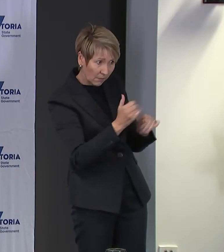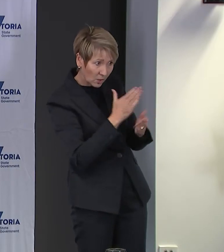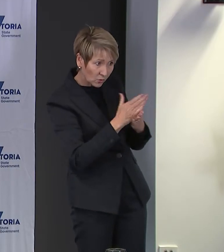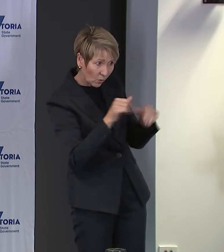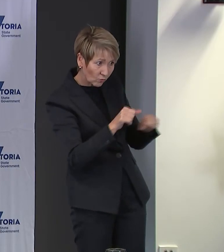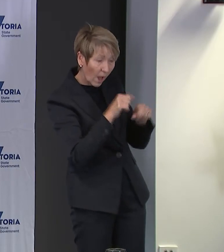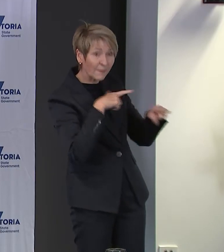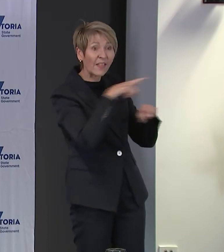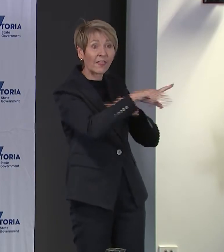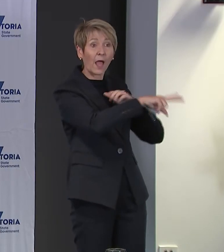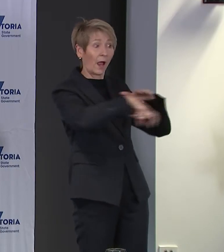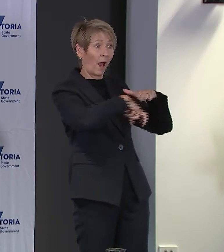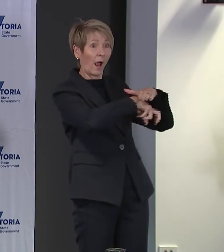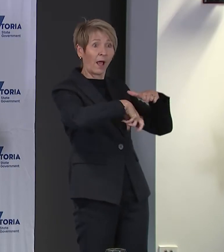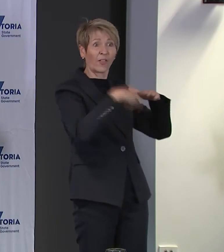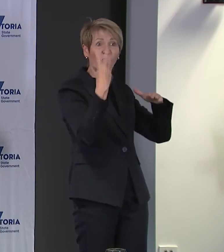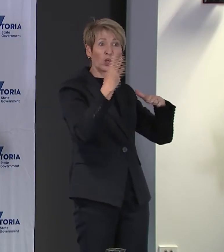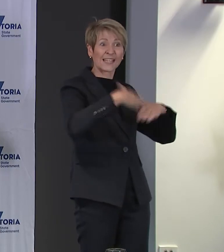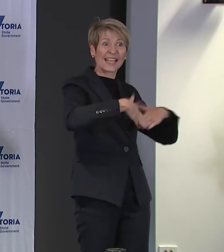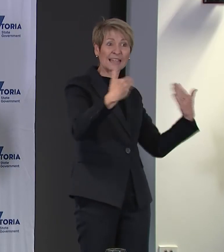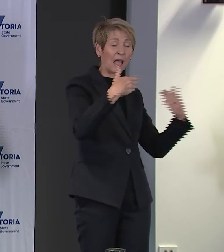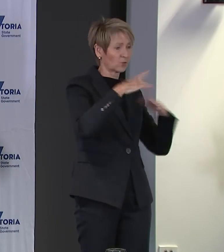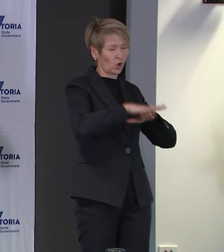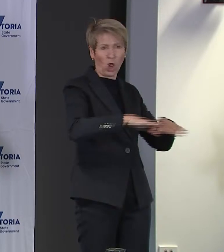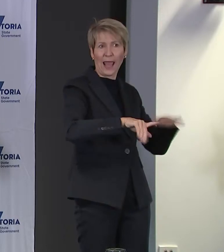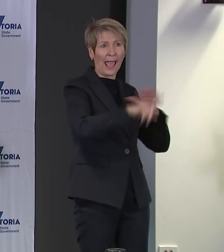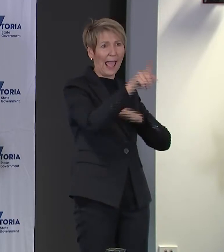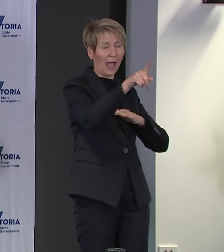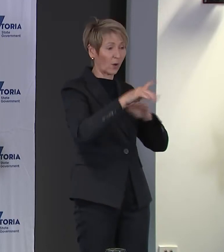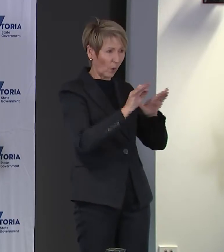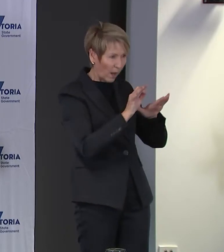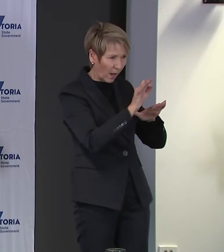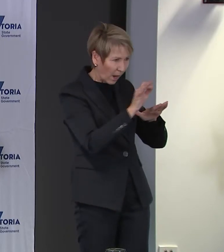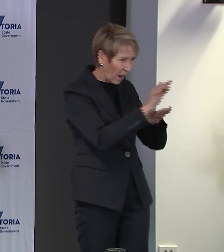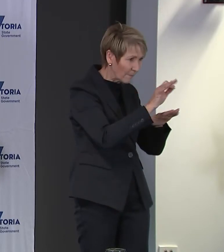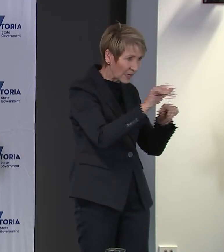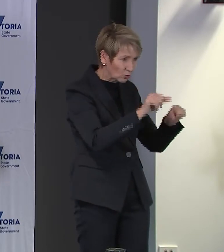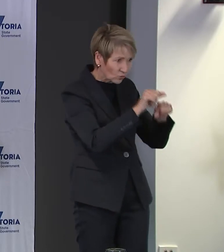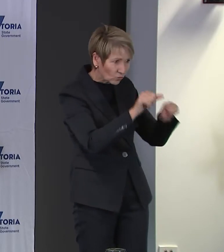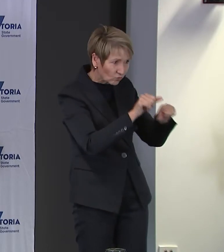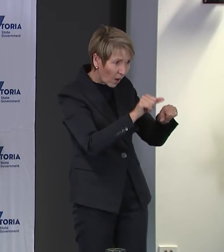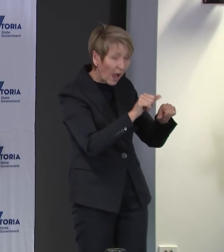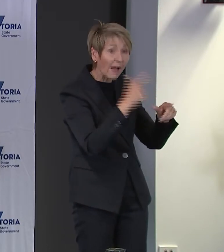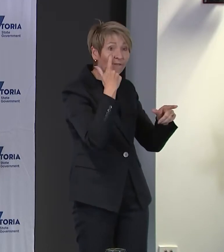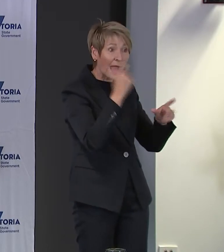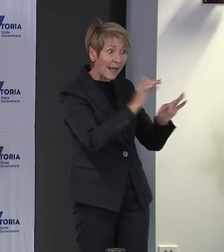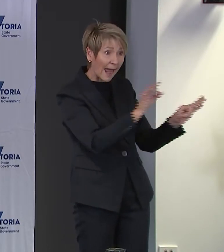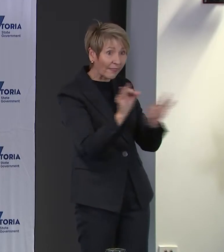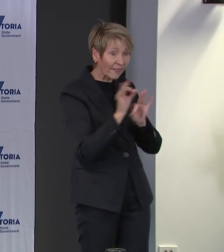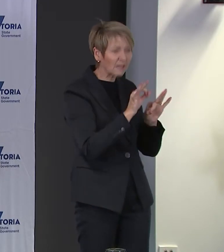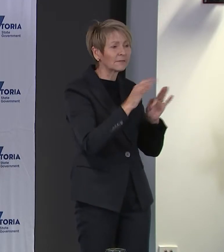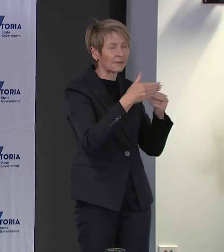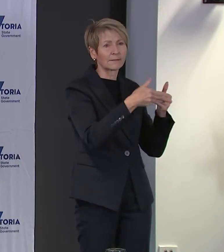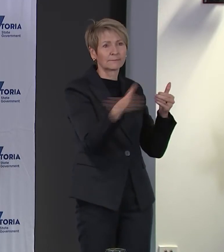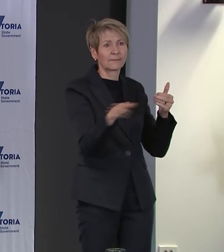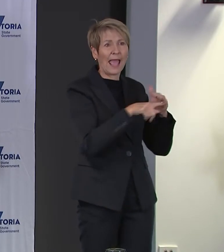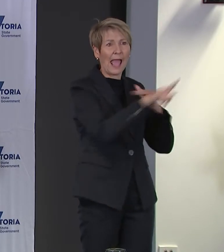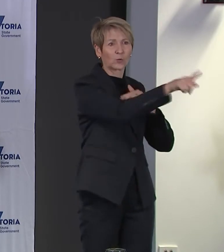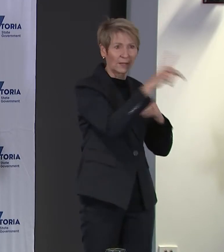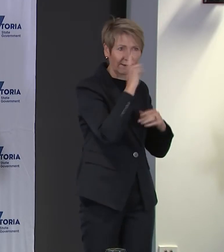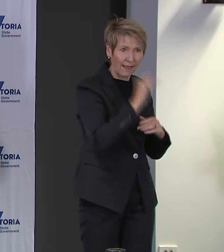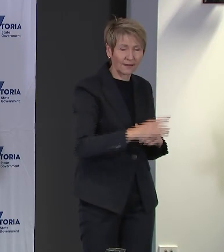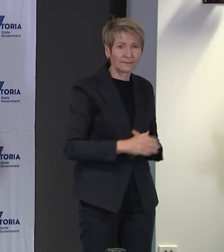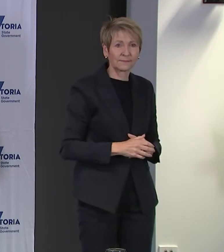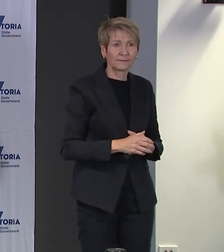they will also be released. And we will continue that process over the coming days. We're also expecting to release around 150 exposure sites